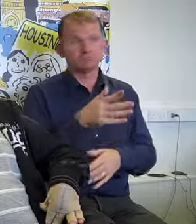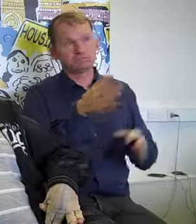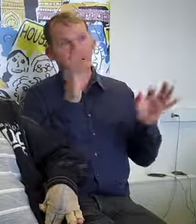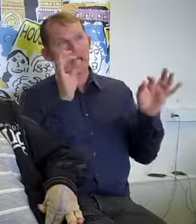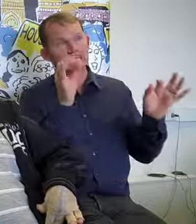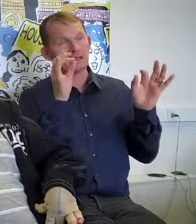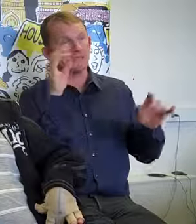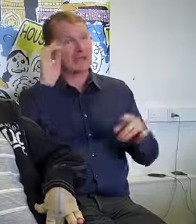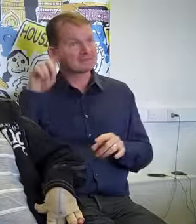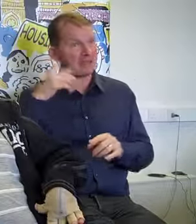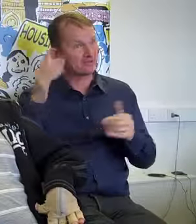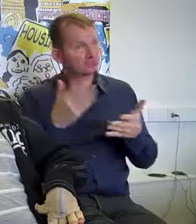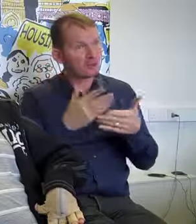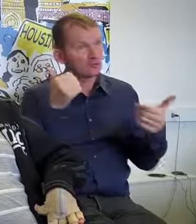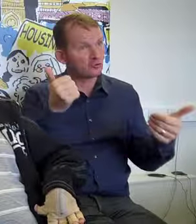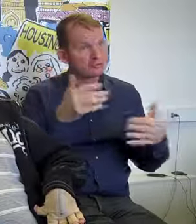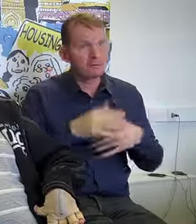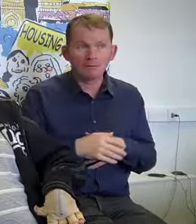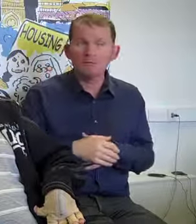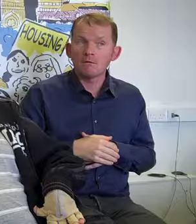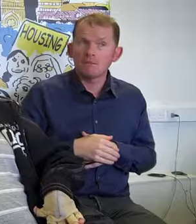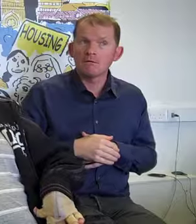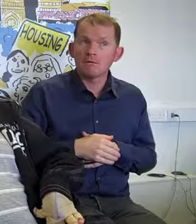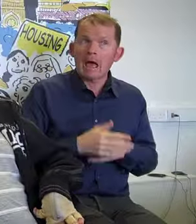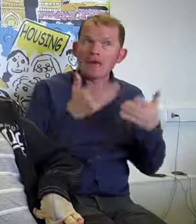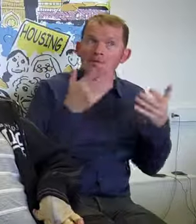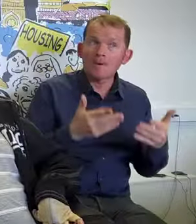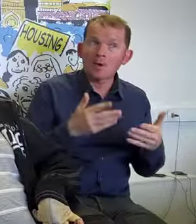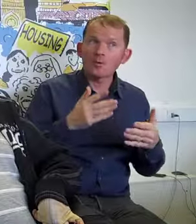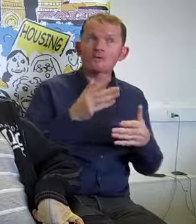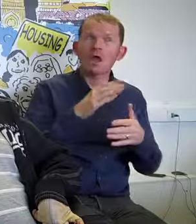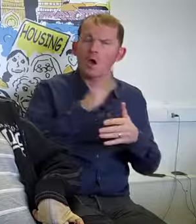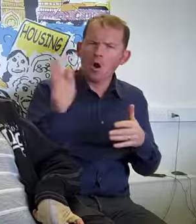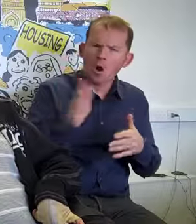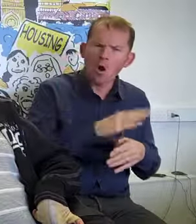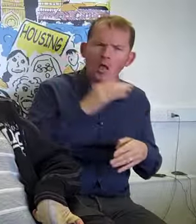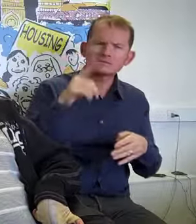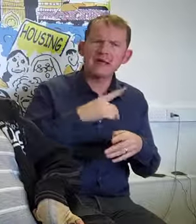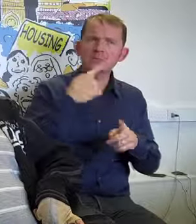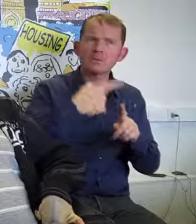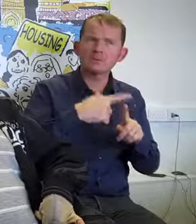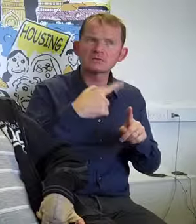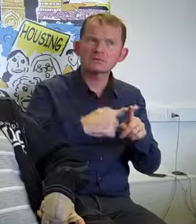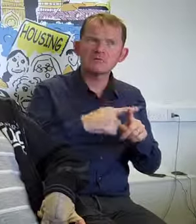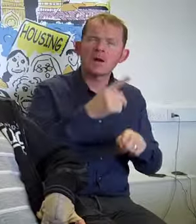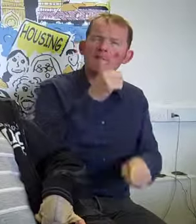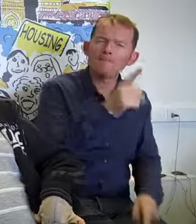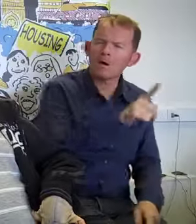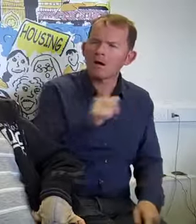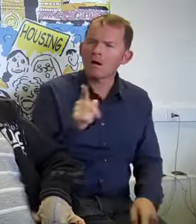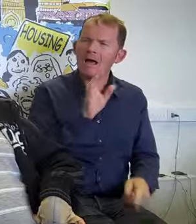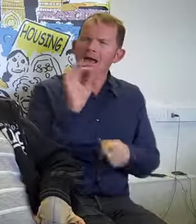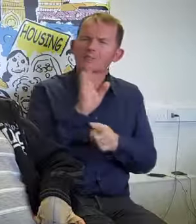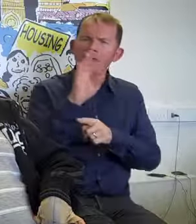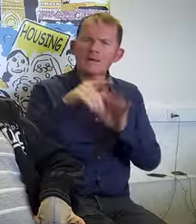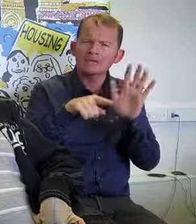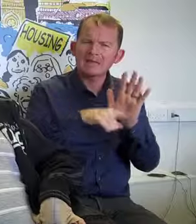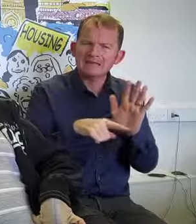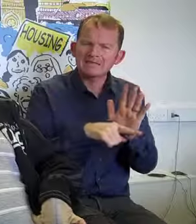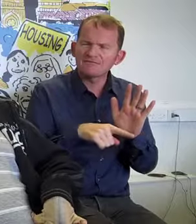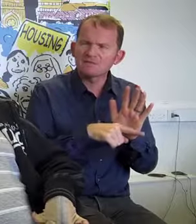Sounds good. At the moment everything sounds very positive. What about the negatives? Have you experienced any negatives in terms